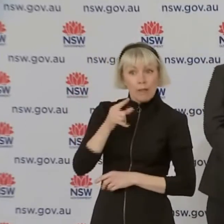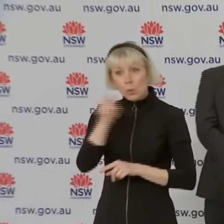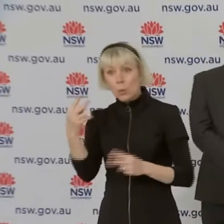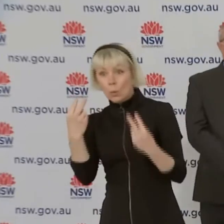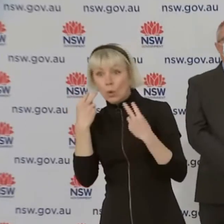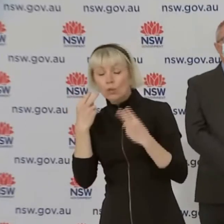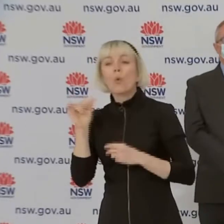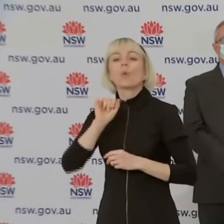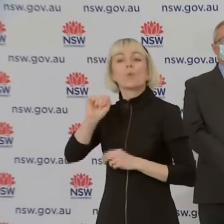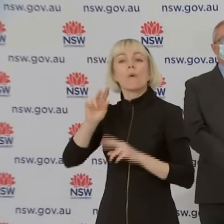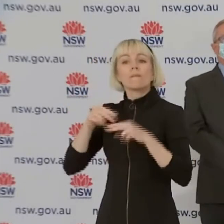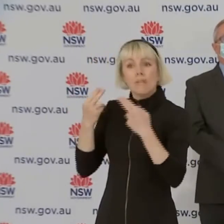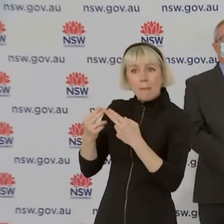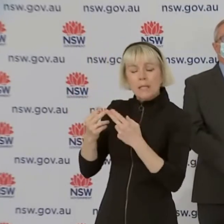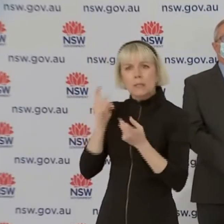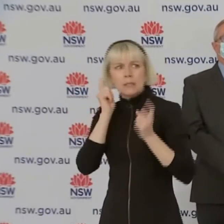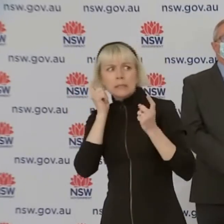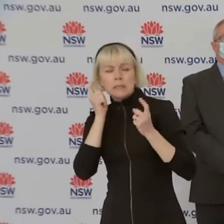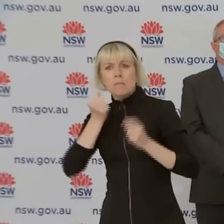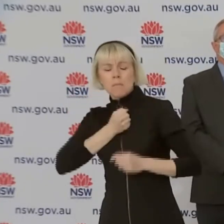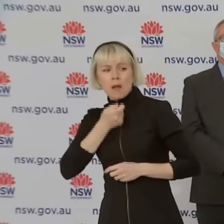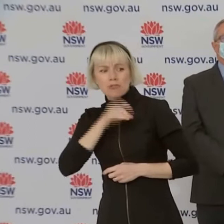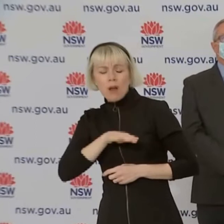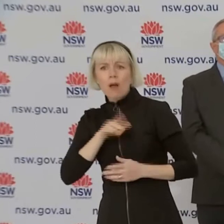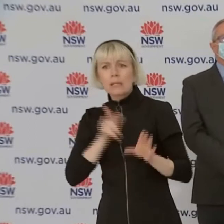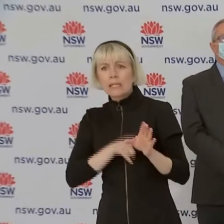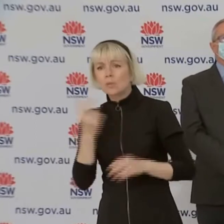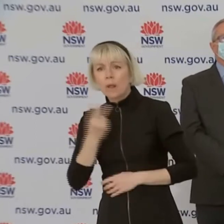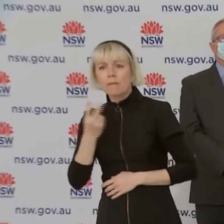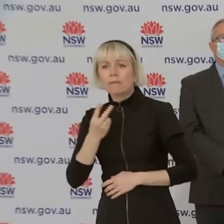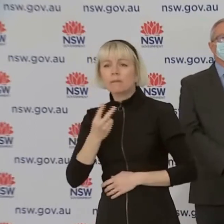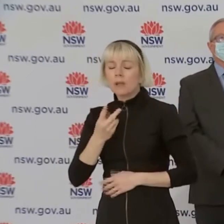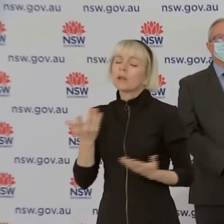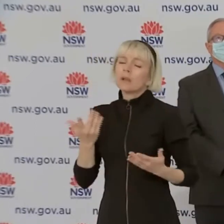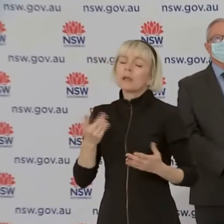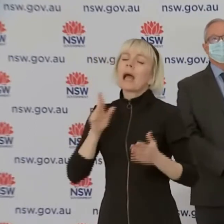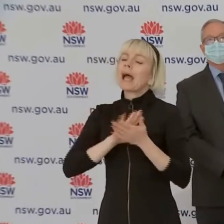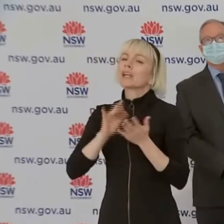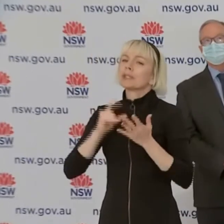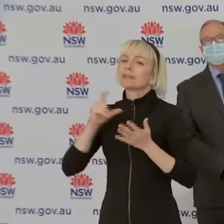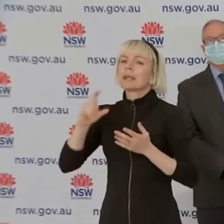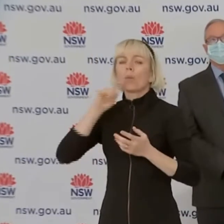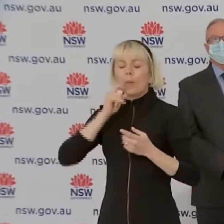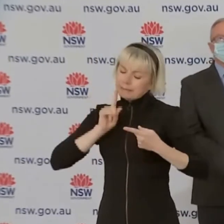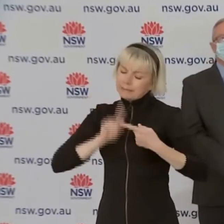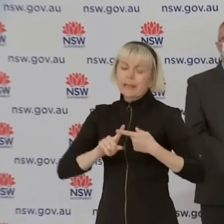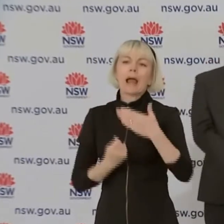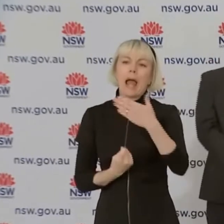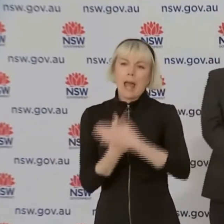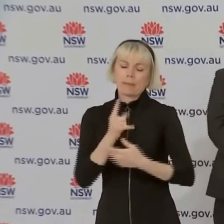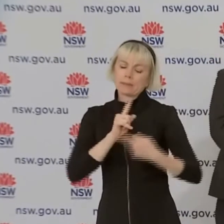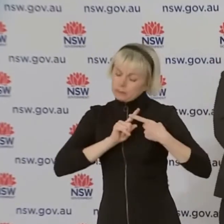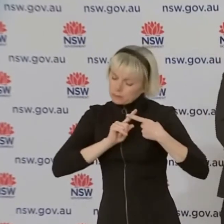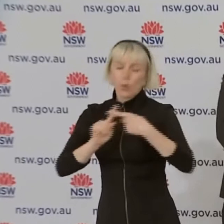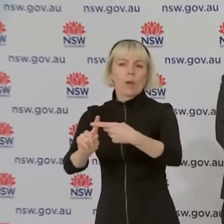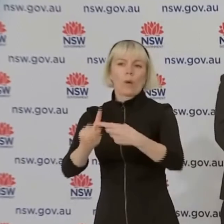student, all Year 12 students will be getting their HSC. The path to how they get there will be a bit different to what they may have hoped it would be. And